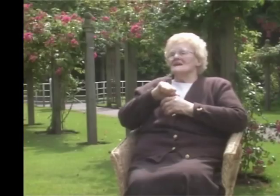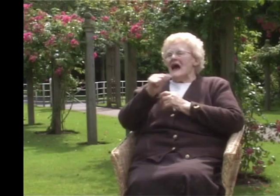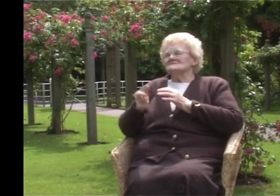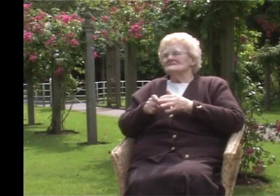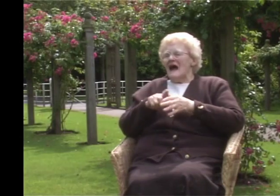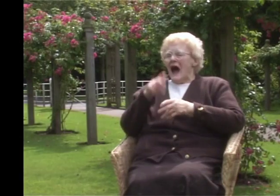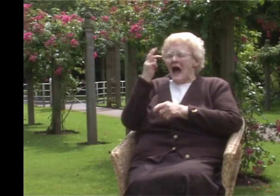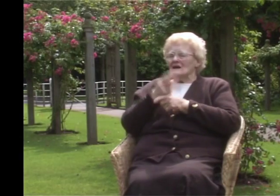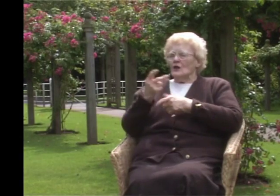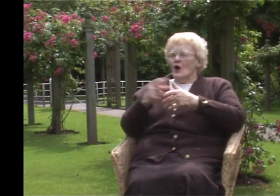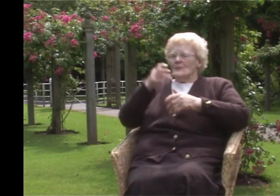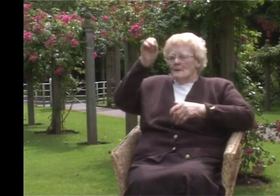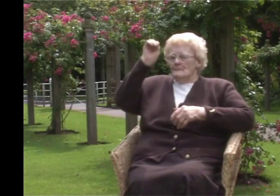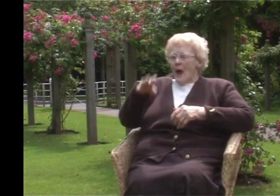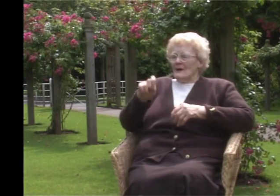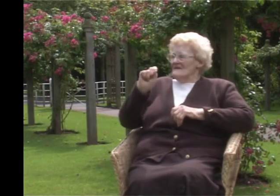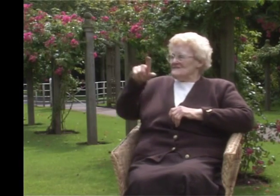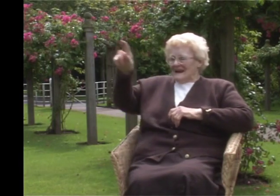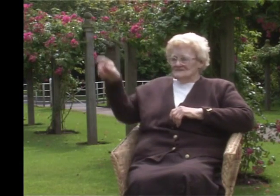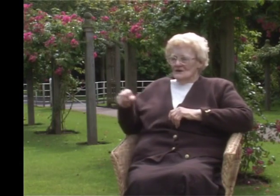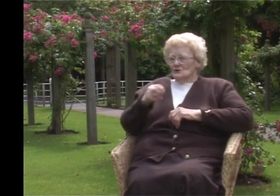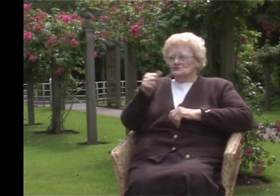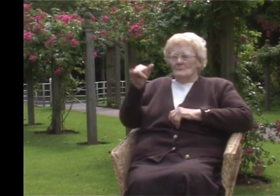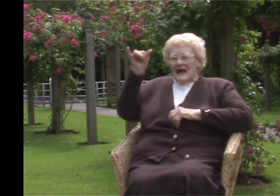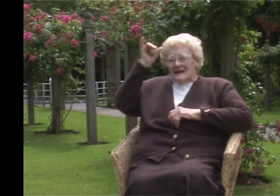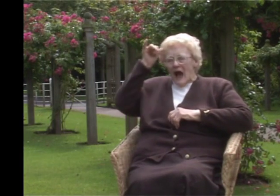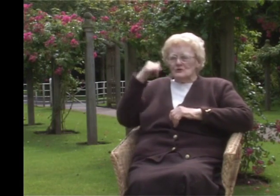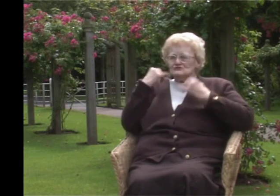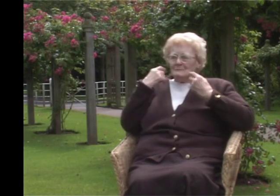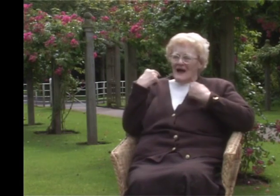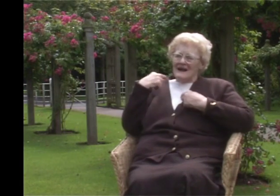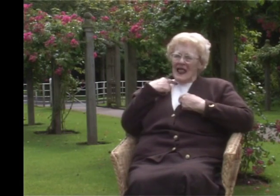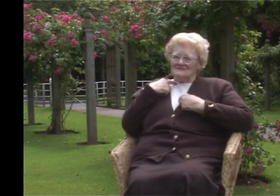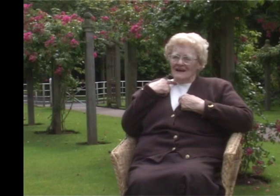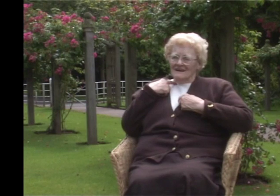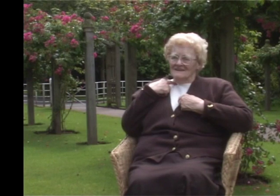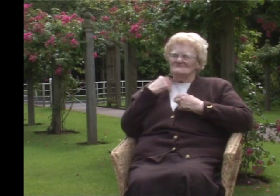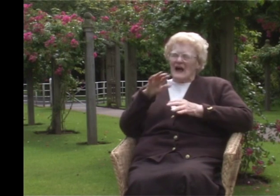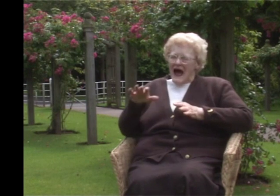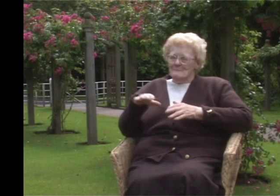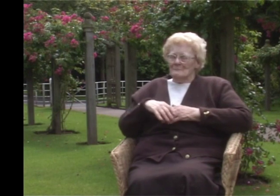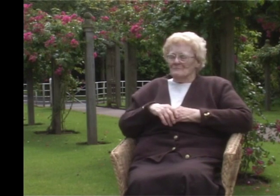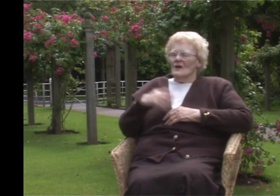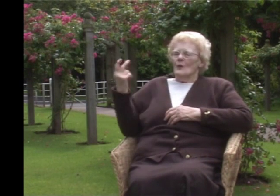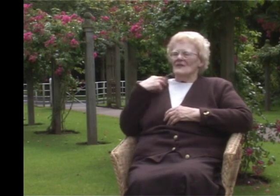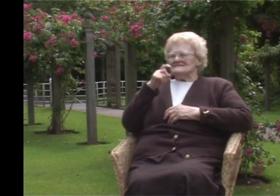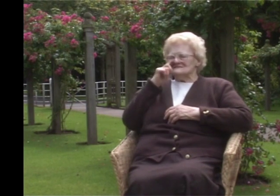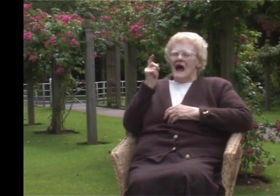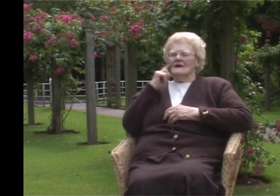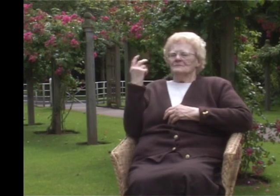The following day there was another bomb attack amongst the village, which devastatingly killed a number of sheep and cows. It was such a shame.